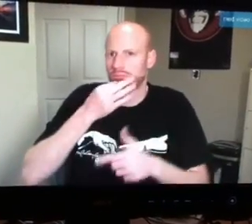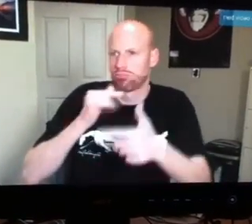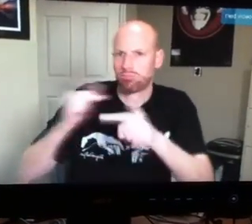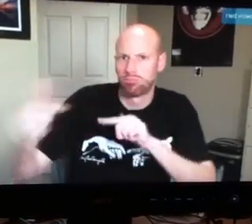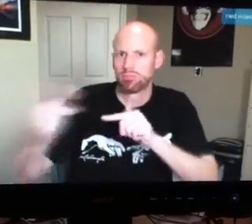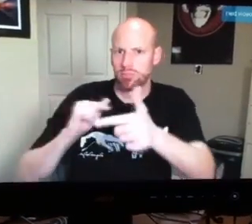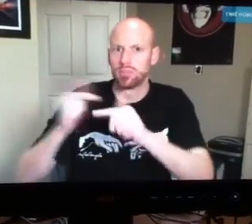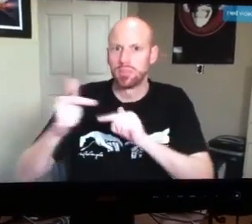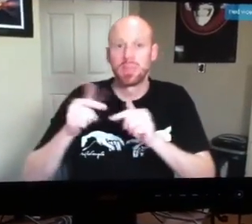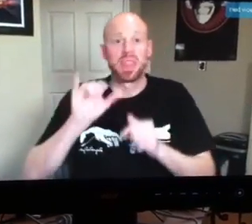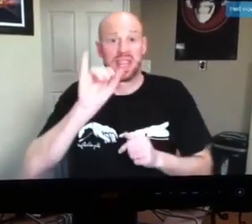taking.